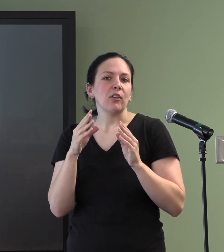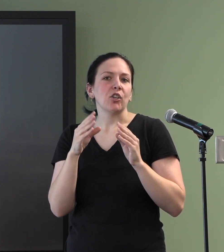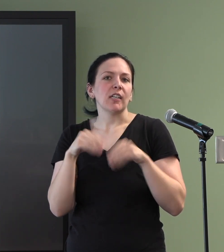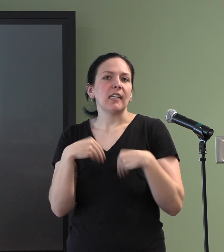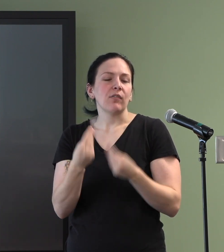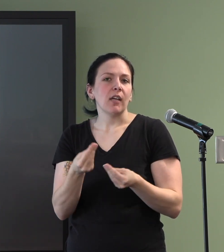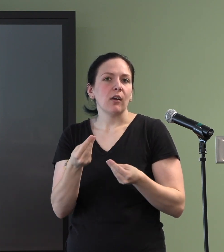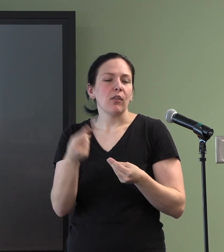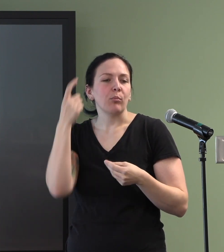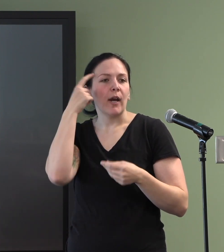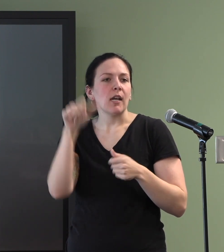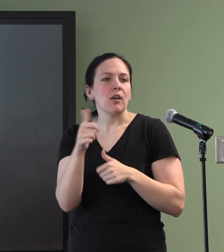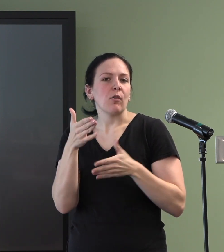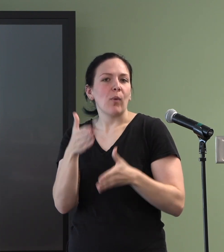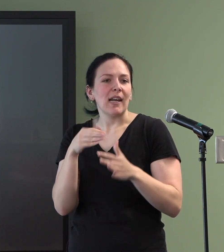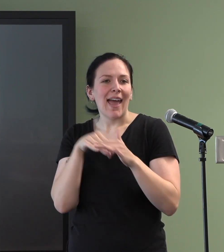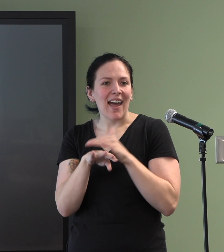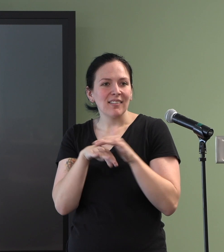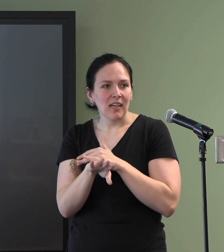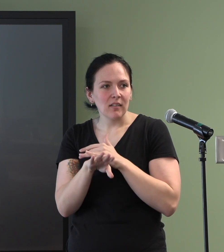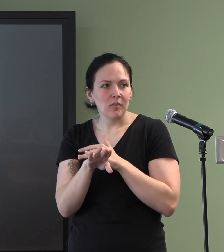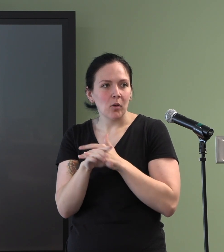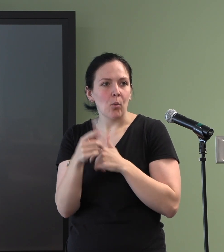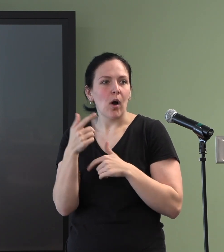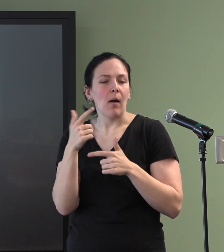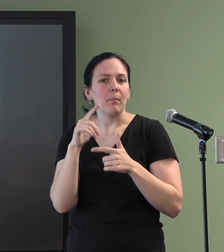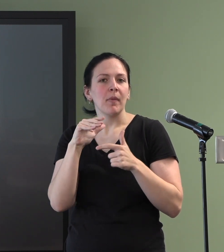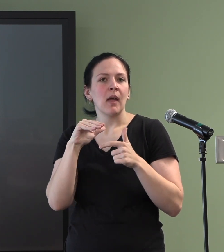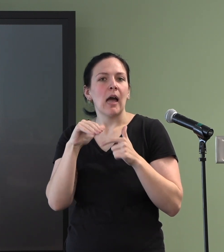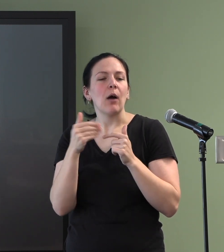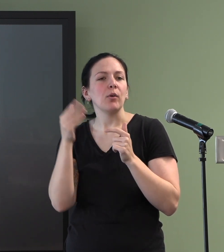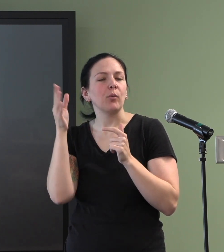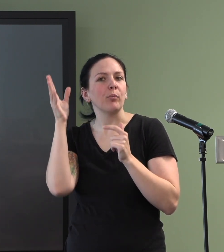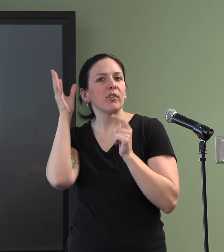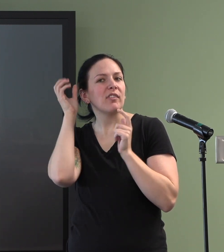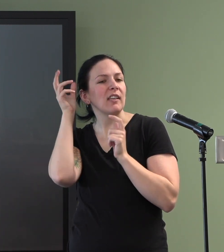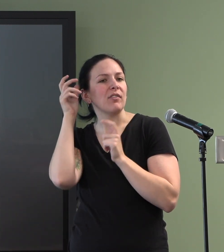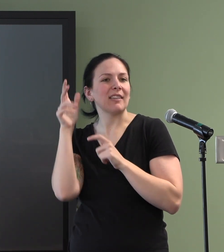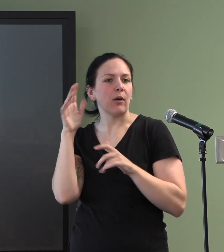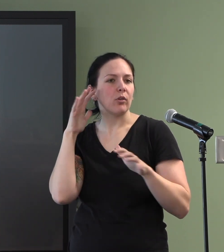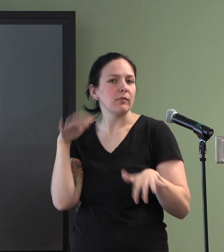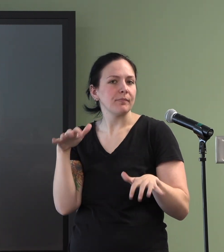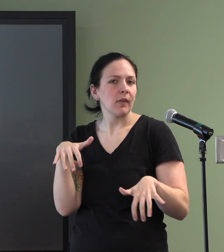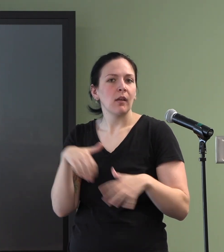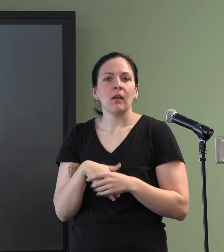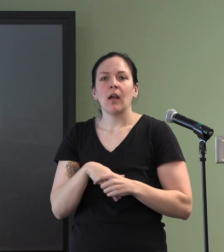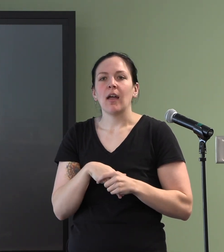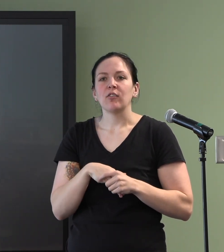you're giving their brain another way to access how to perceive sound. And so